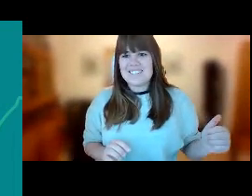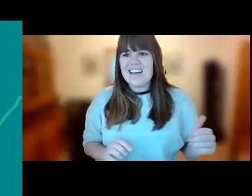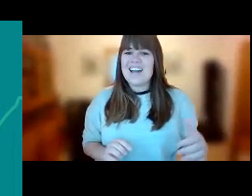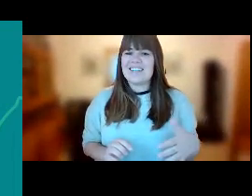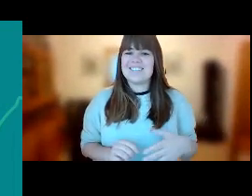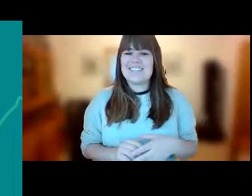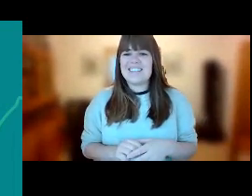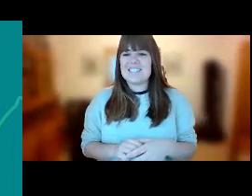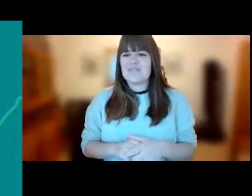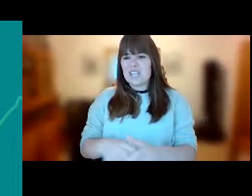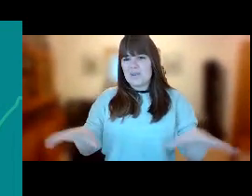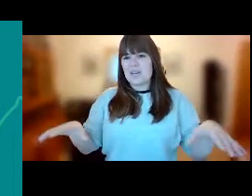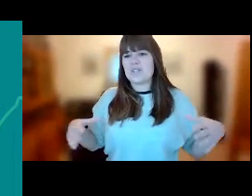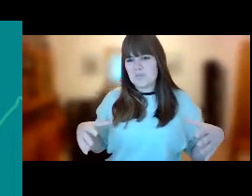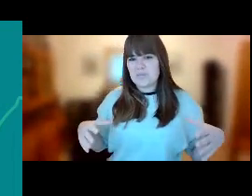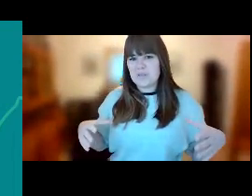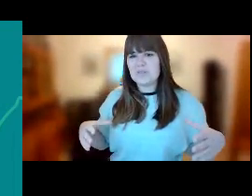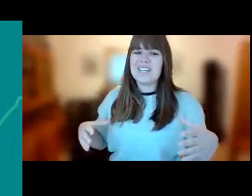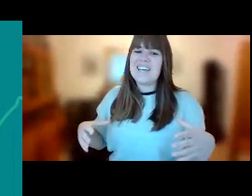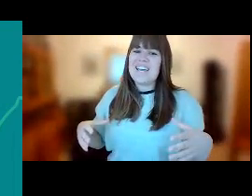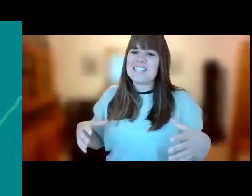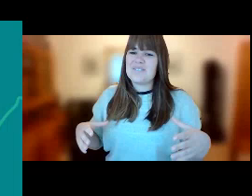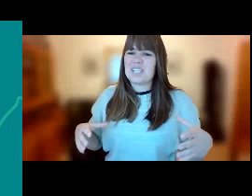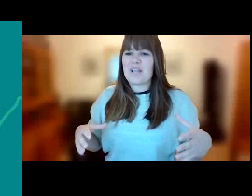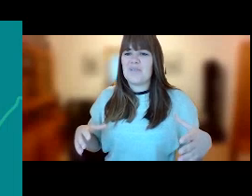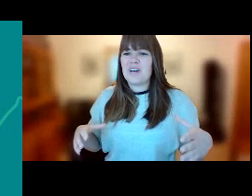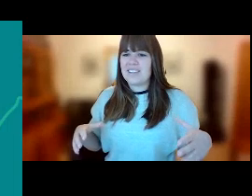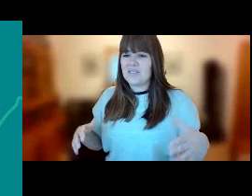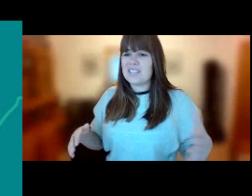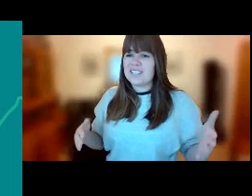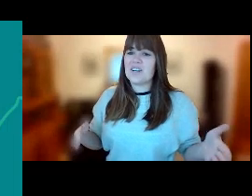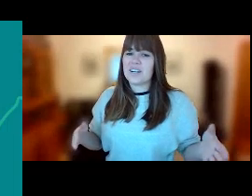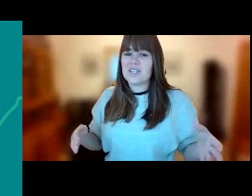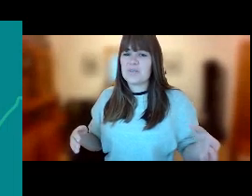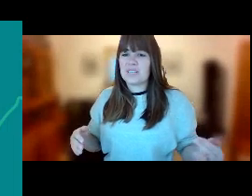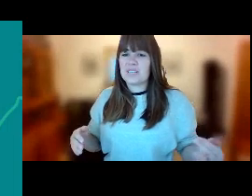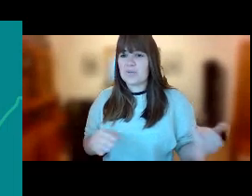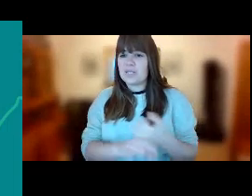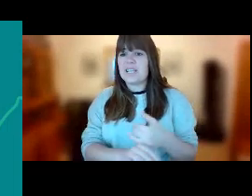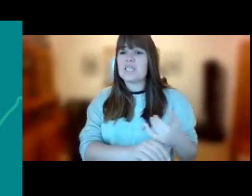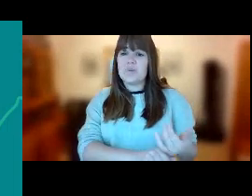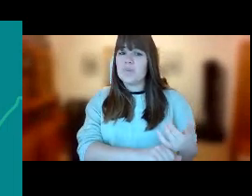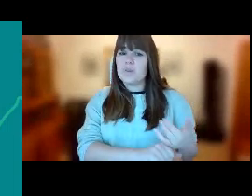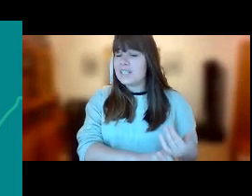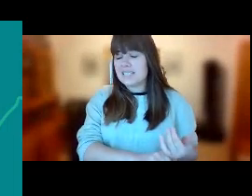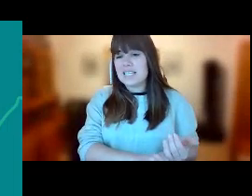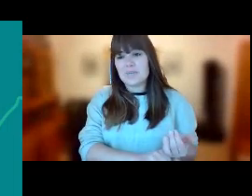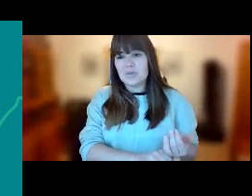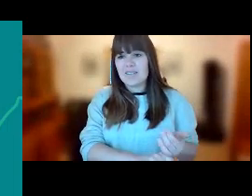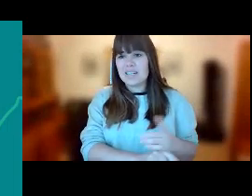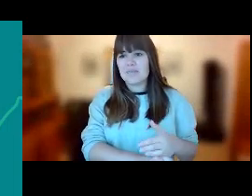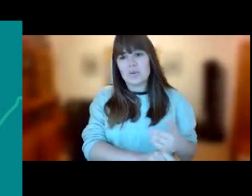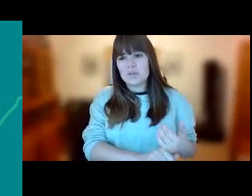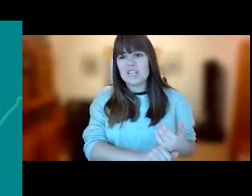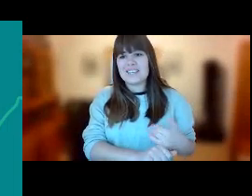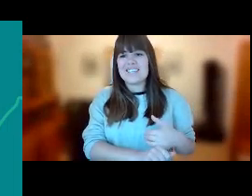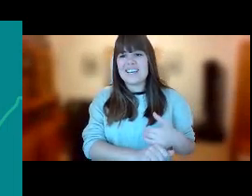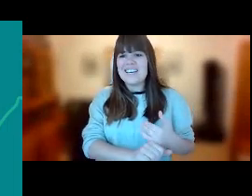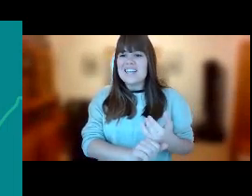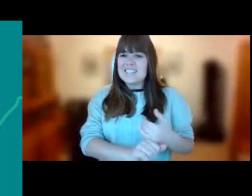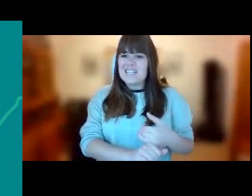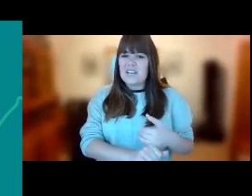wheelchair user, actually it's thinking about the swimming pool. It's thinking about the fact that the reason he can't go swimming is because that swimming pool isn't accessible currently for a